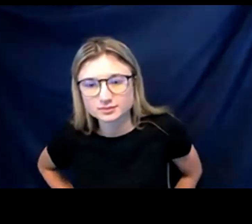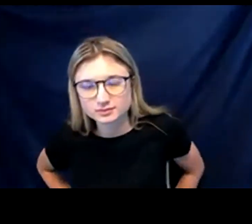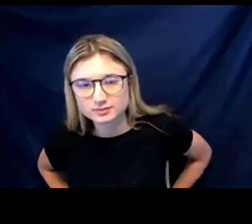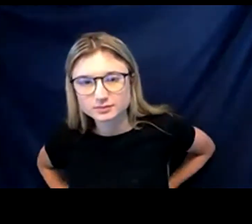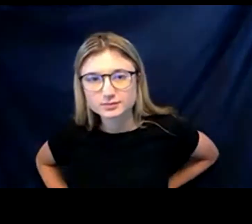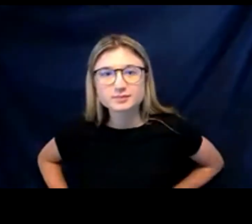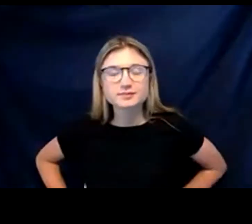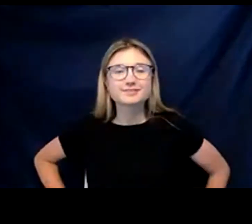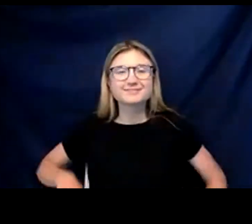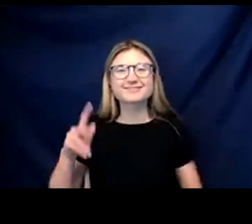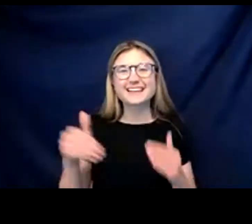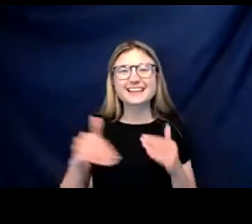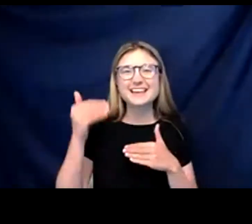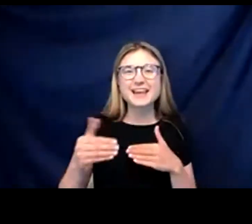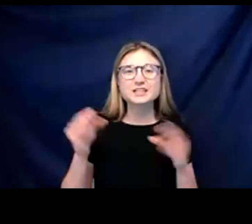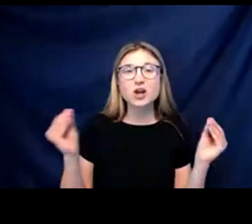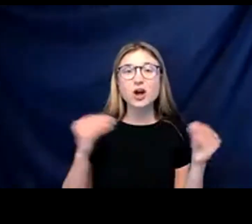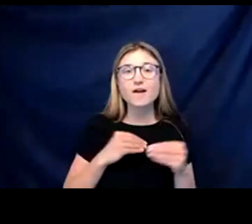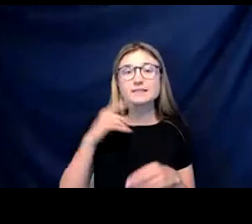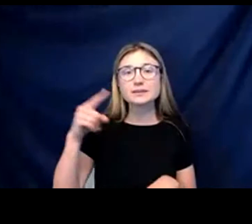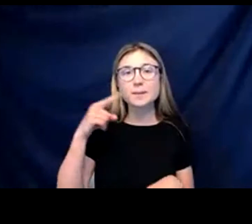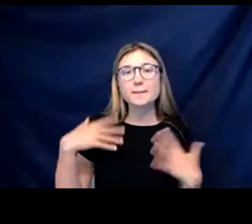Next is Office of Public Health.